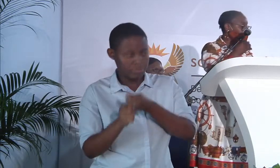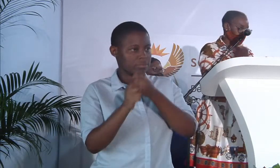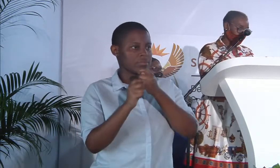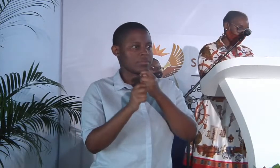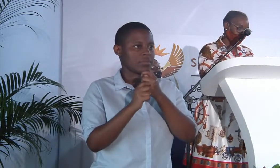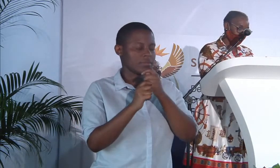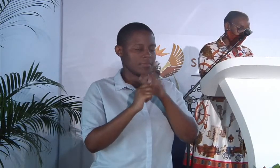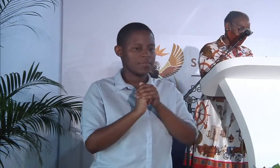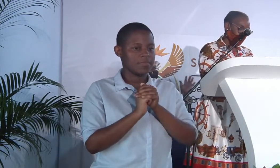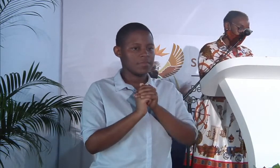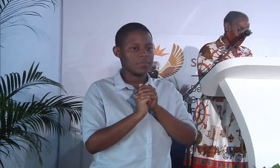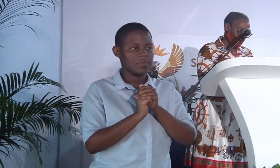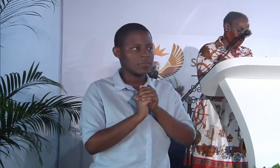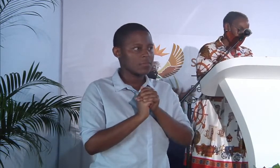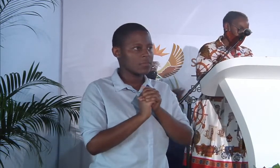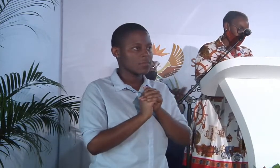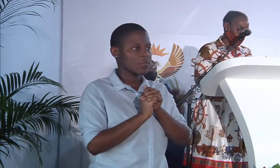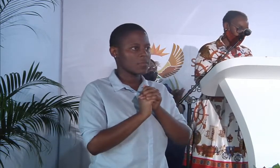Muloi.